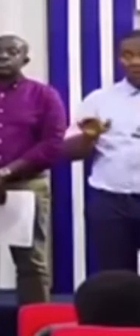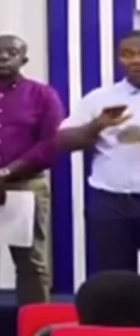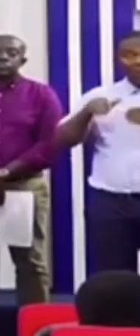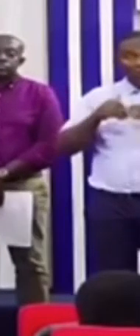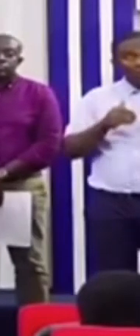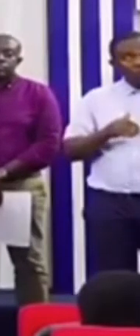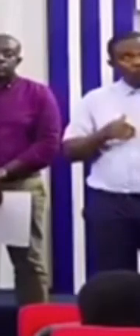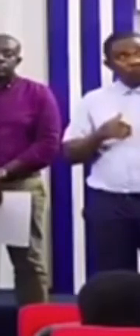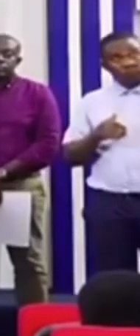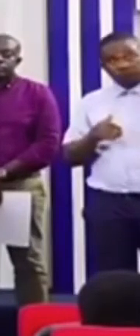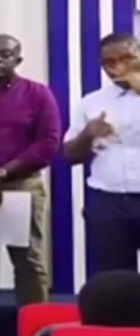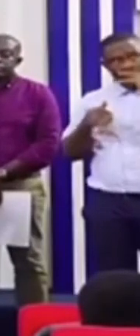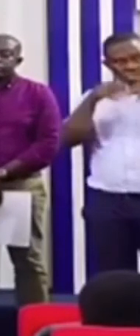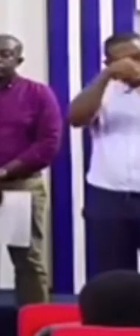country.